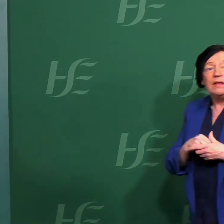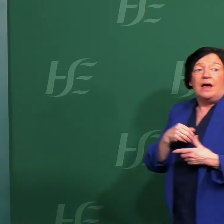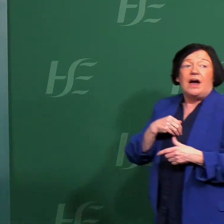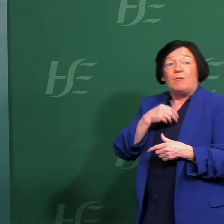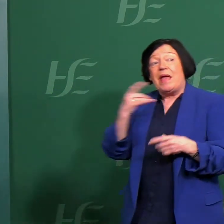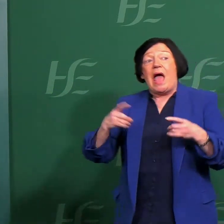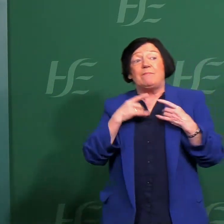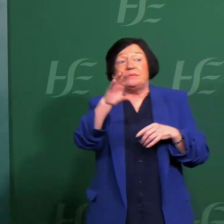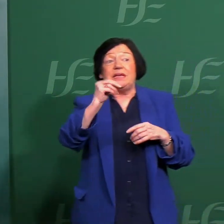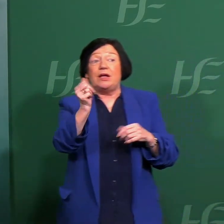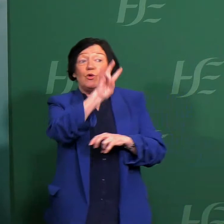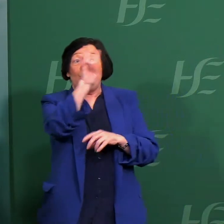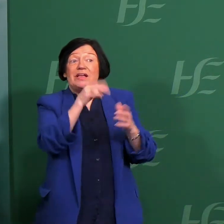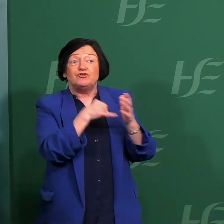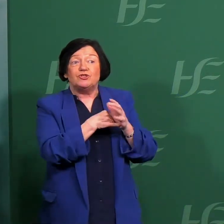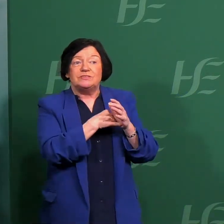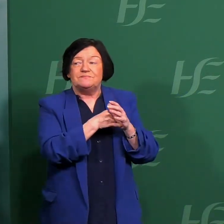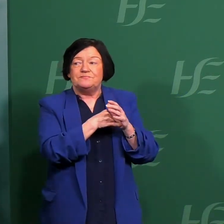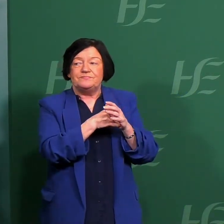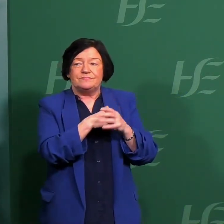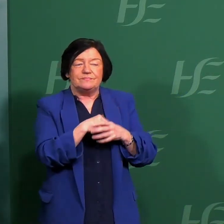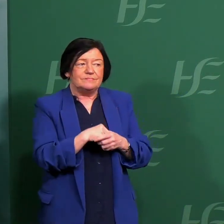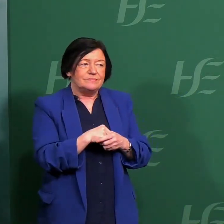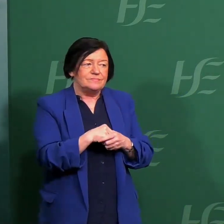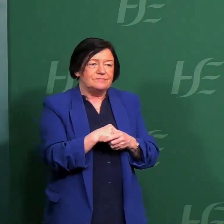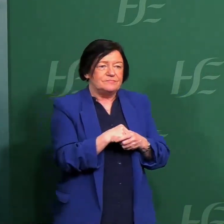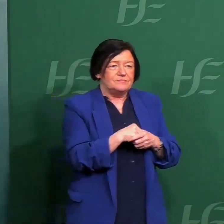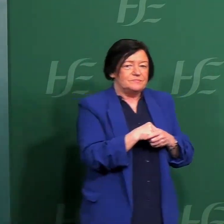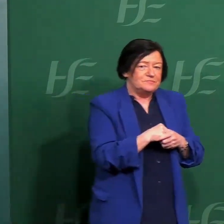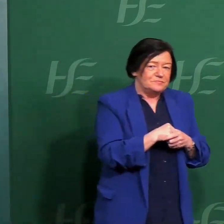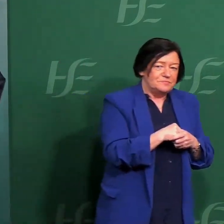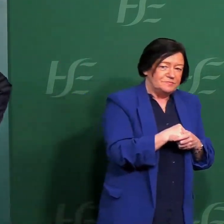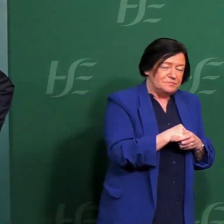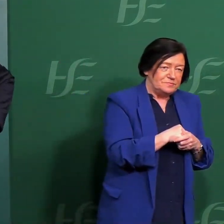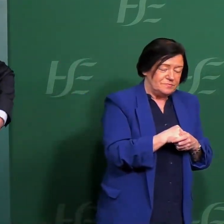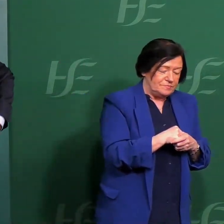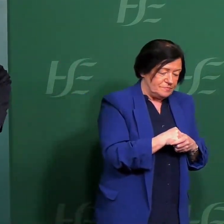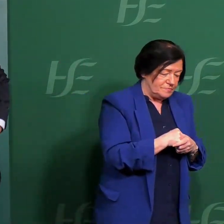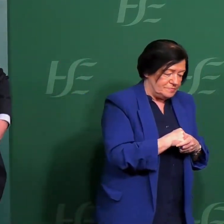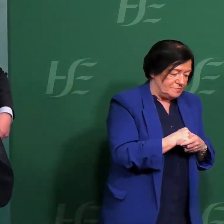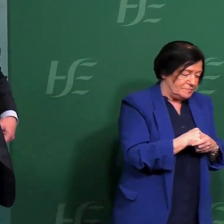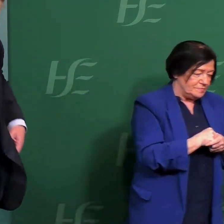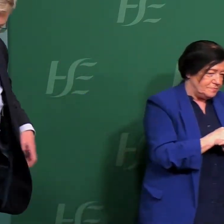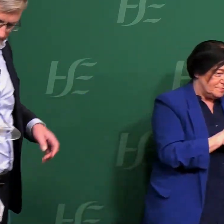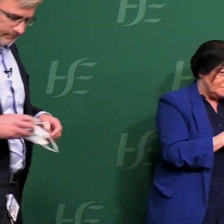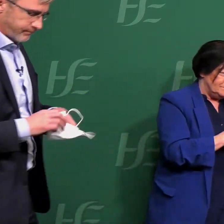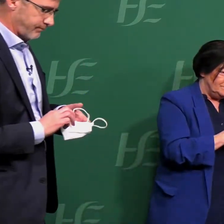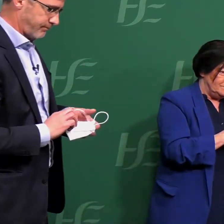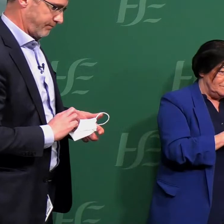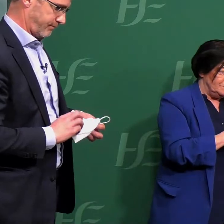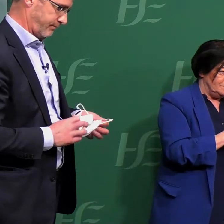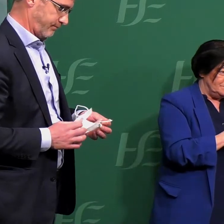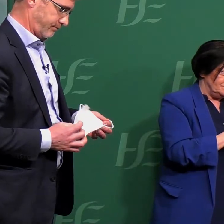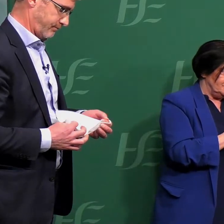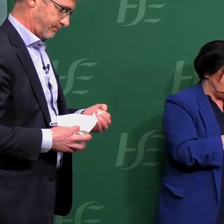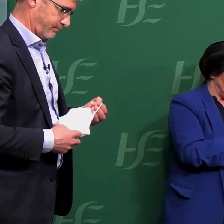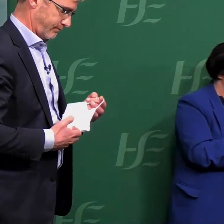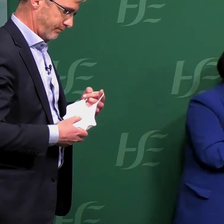that. And perhaps David. Take them out. Yeah. Thanks.